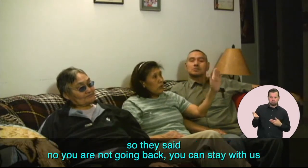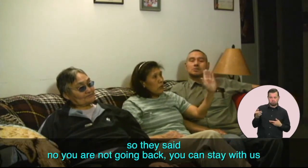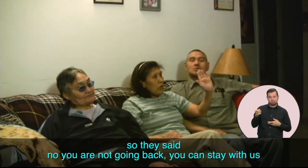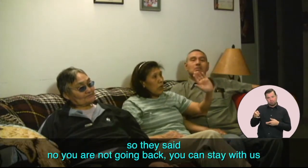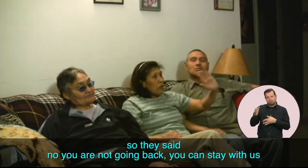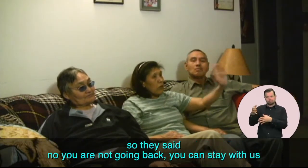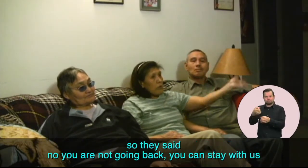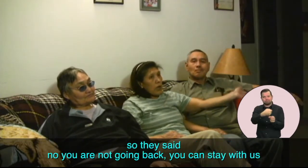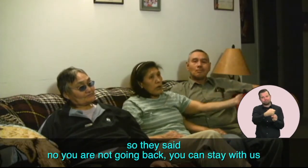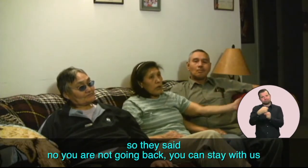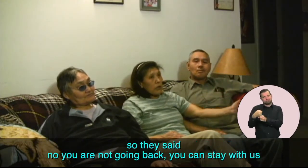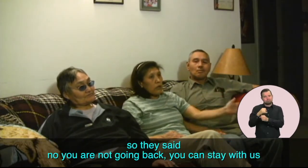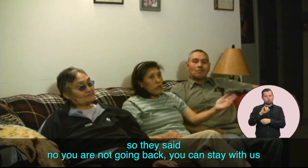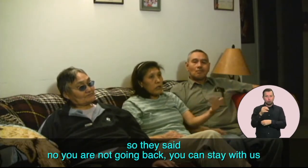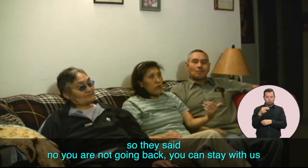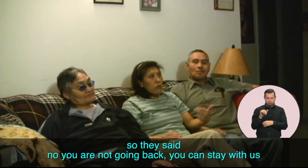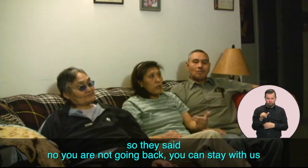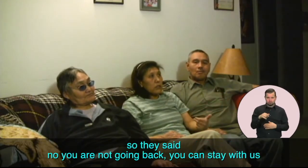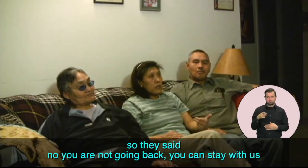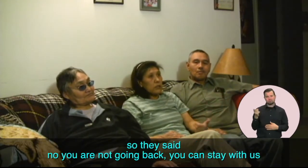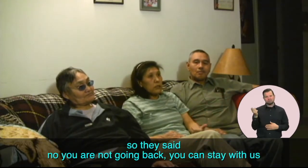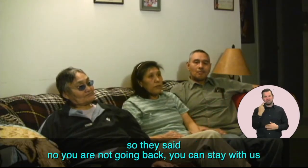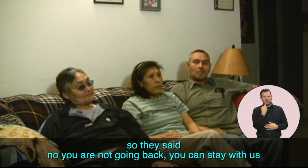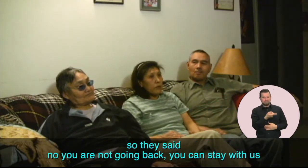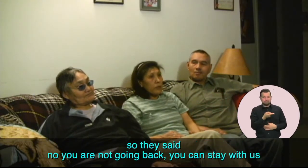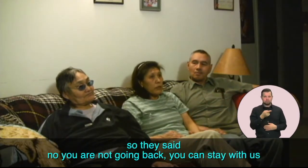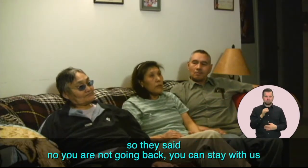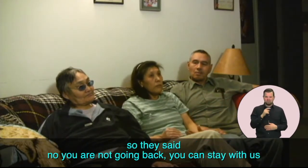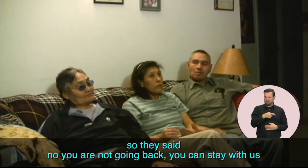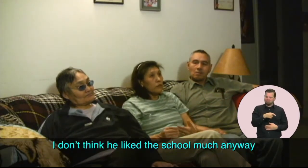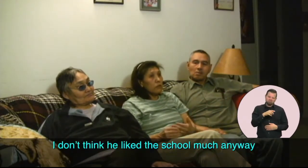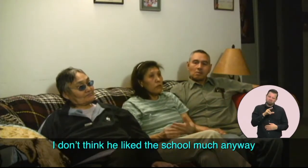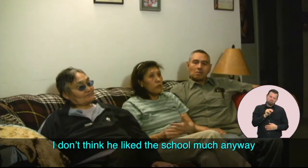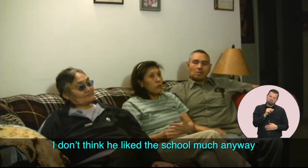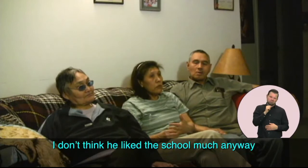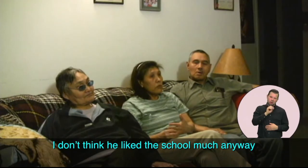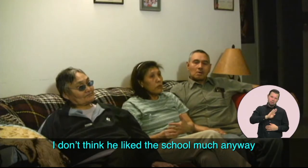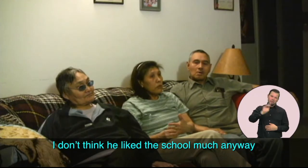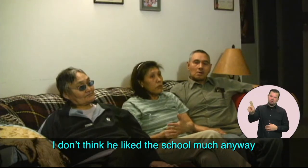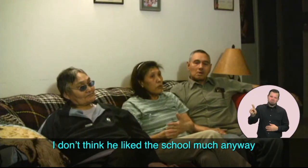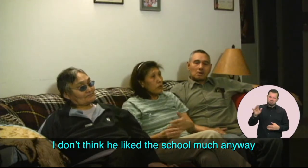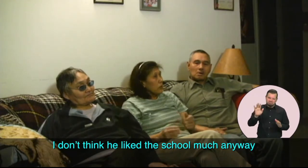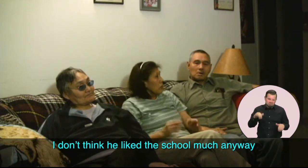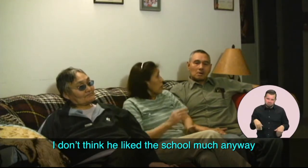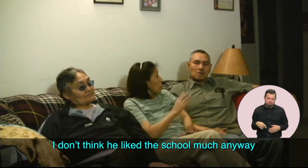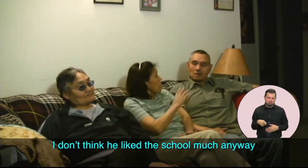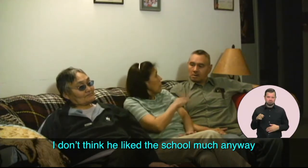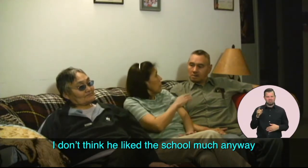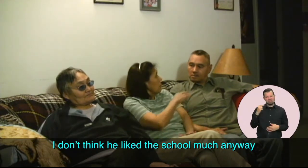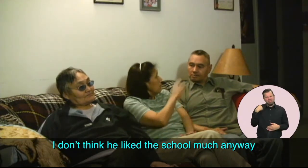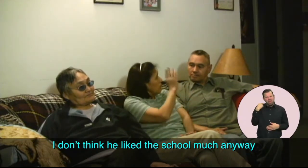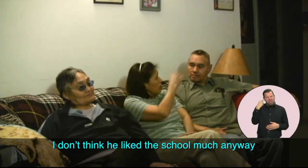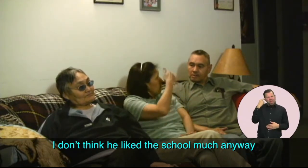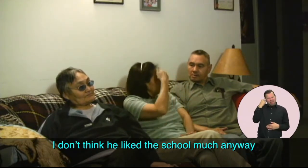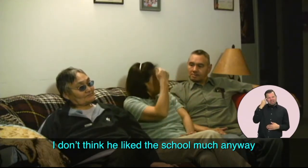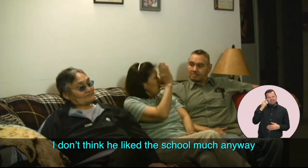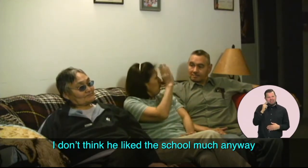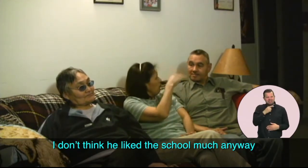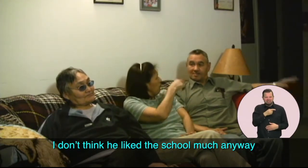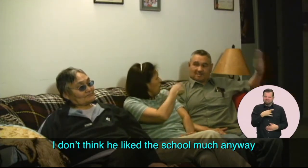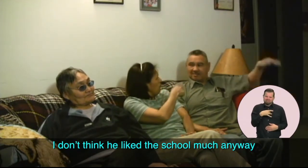said, no, you're not going back. Not going back. You can stay with us. Yeah. I don't think he liked the school much anyway. Right? Yeah, he didn't. No.